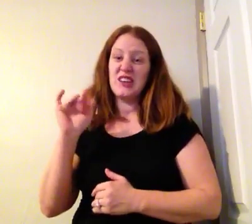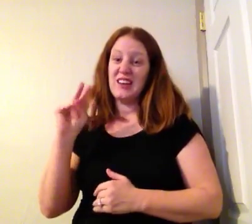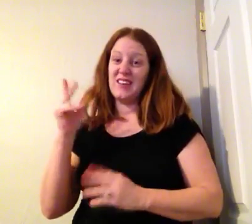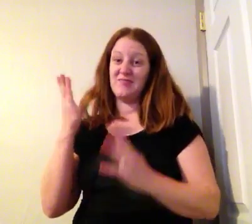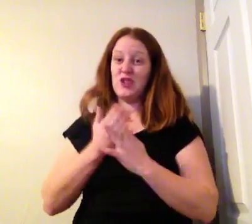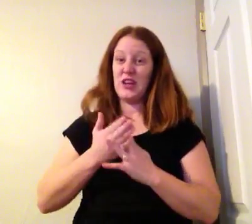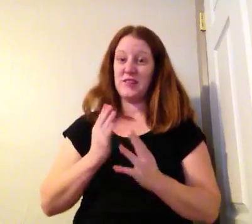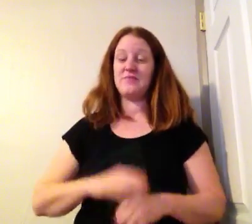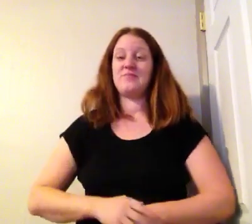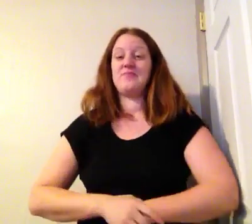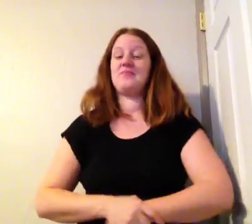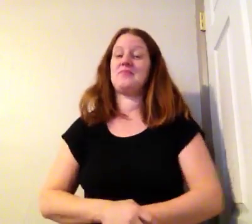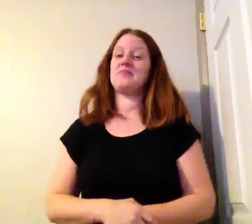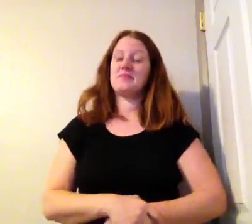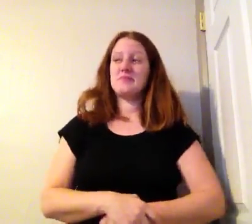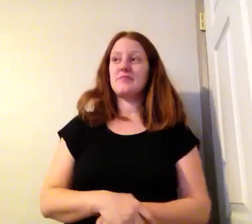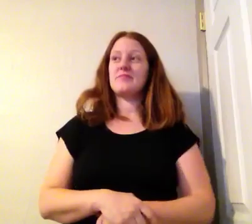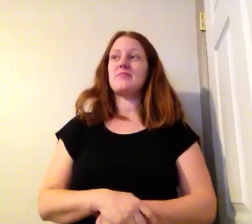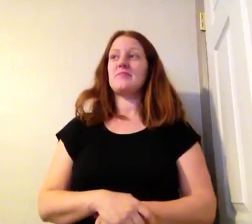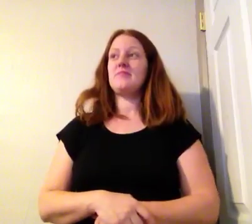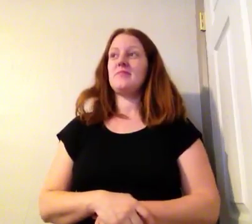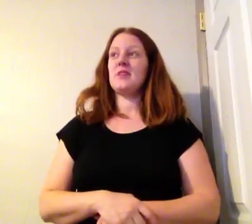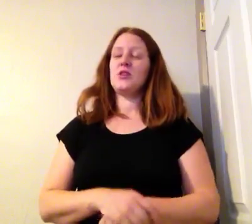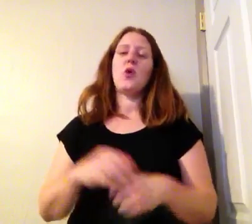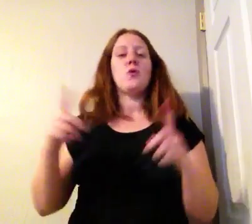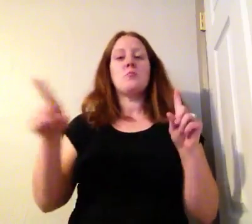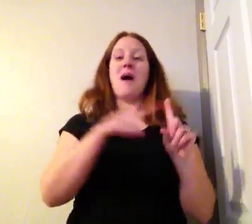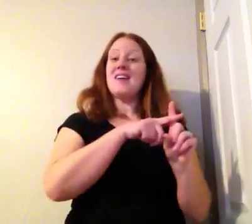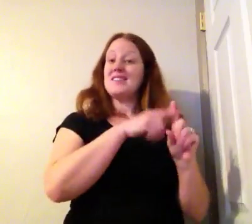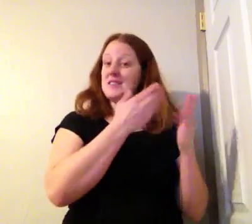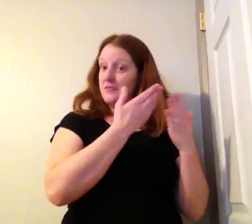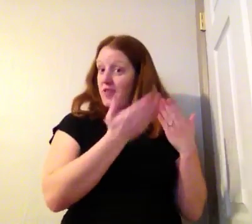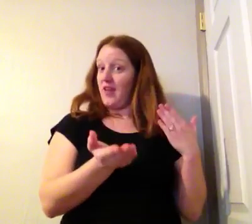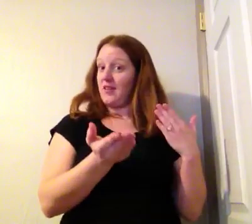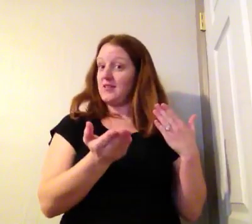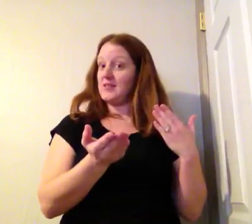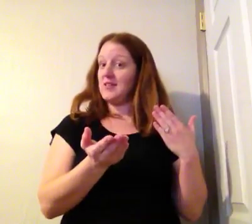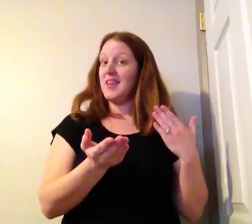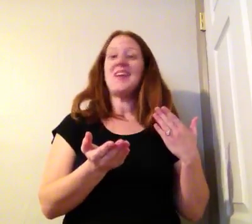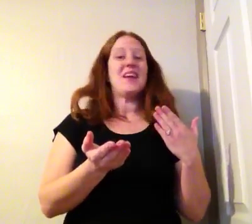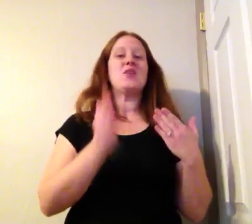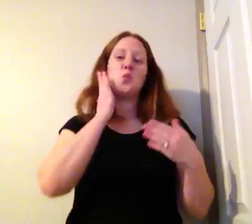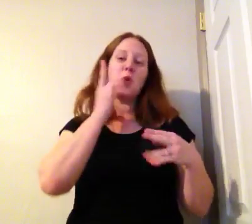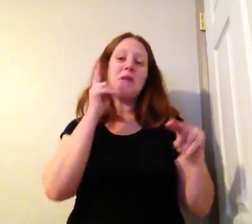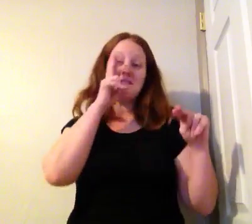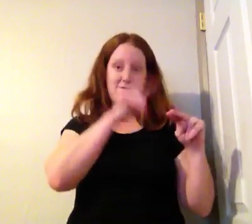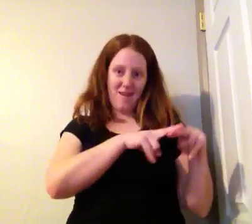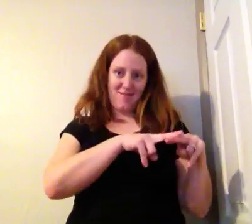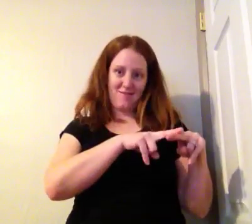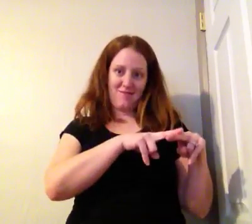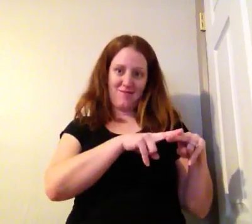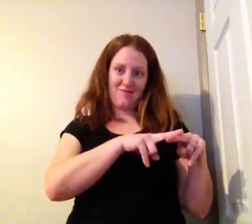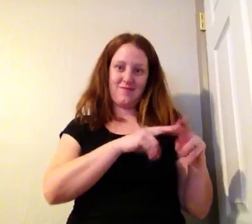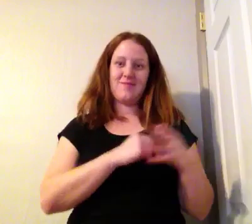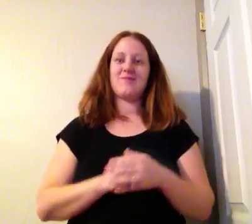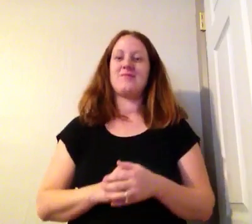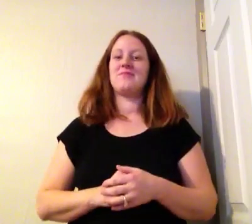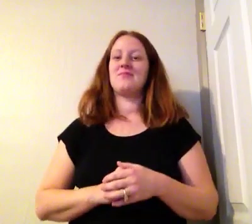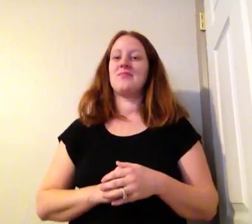handed to you when you started. Let's talk about the positive things. So there's going to be a whole lot of fun, this whole thing, okay? So the question is now that I pose to you, how